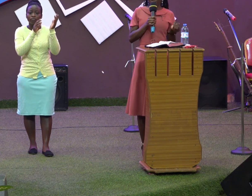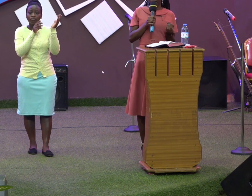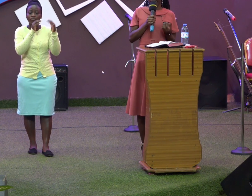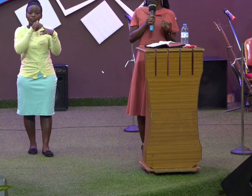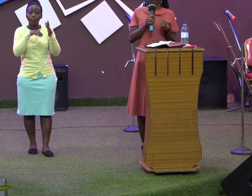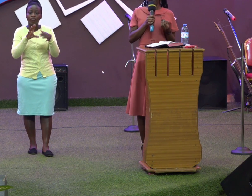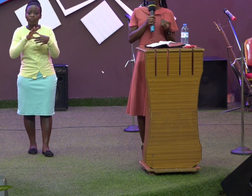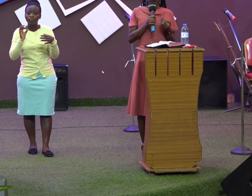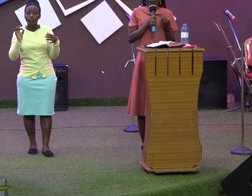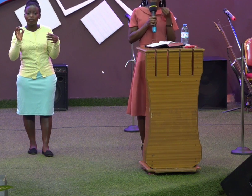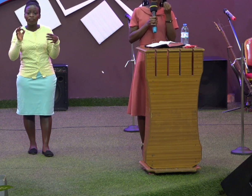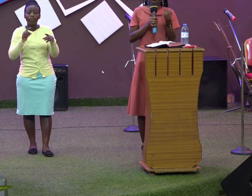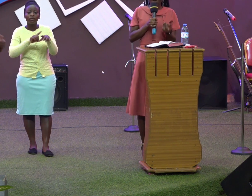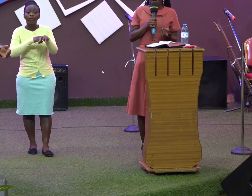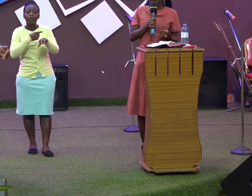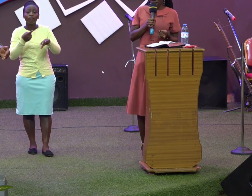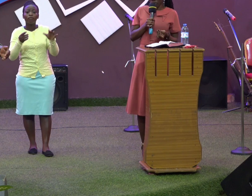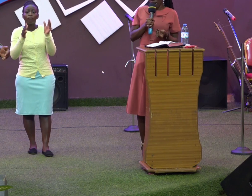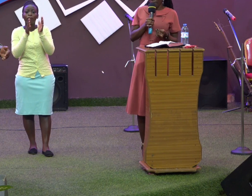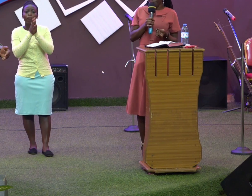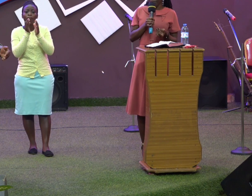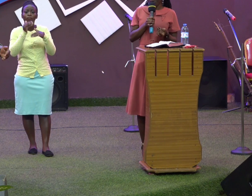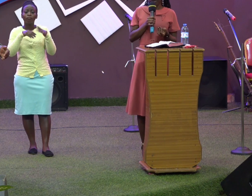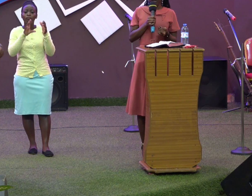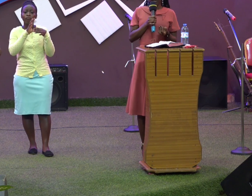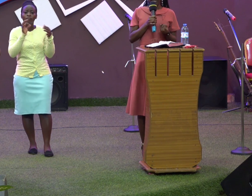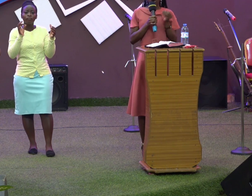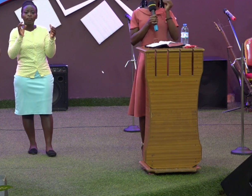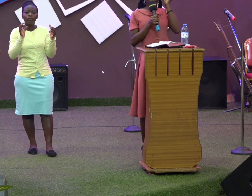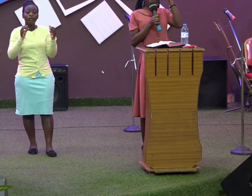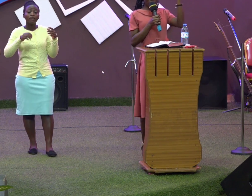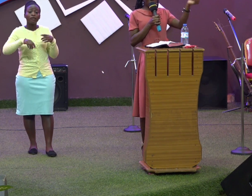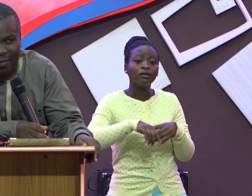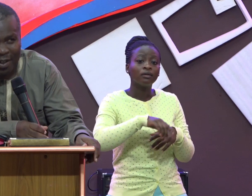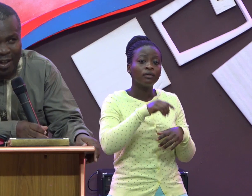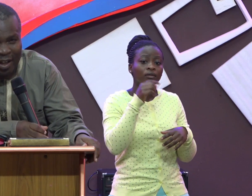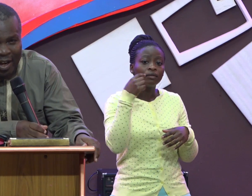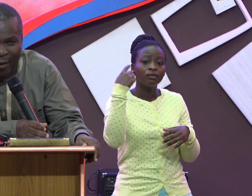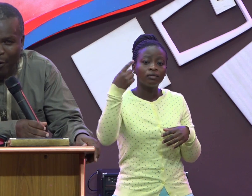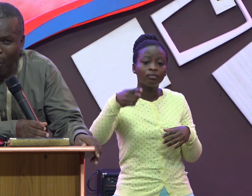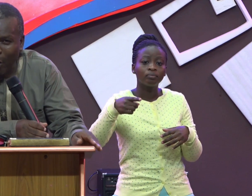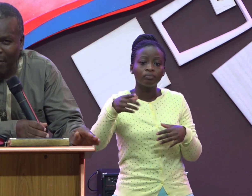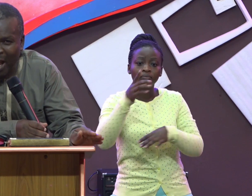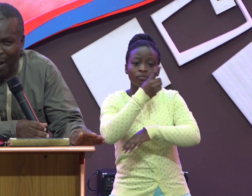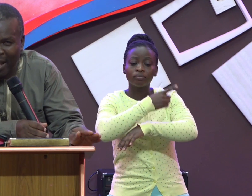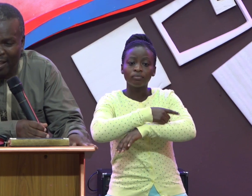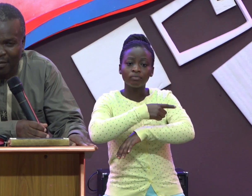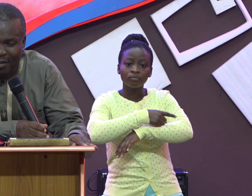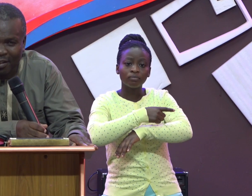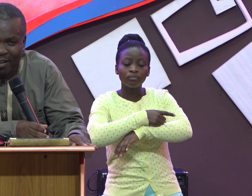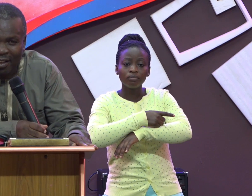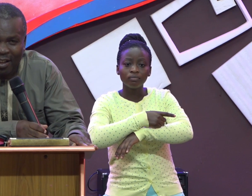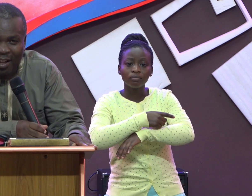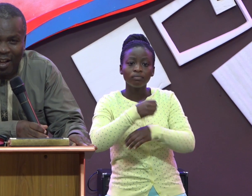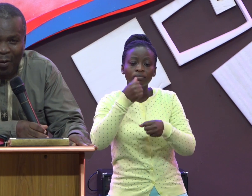up spiritually. And whenever he was always charged up, he would then do great works.